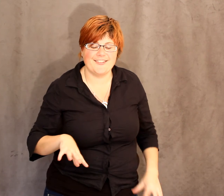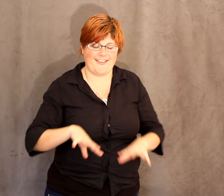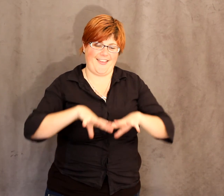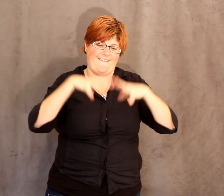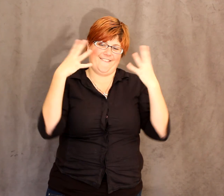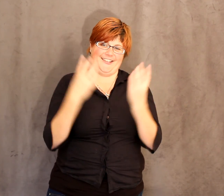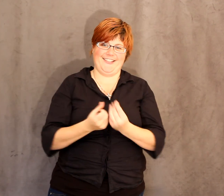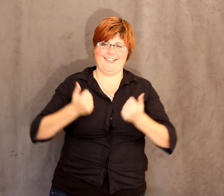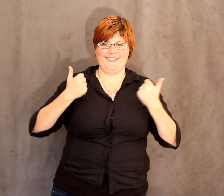good.